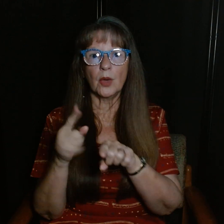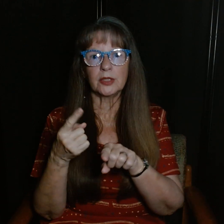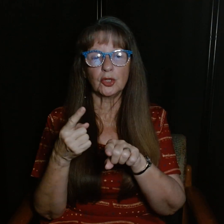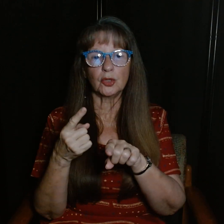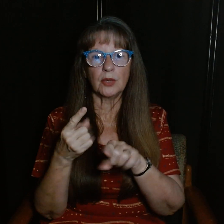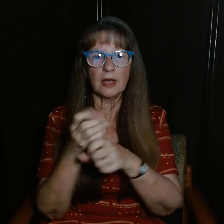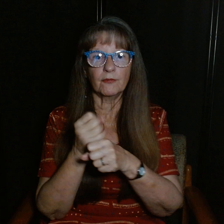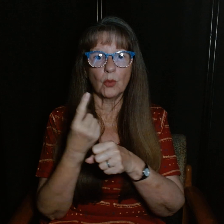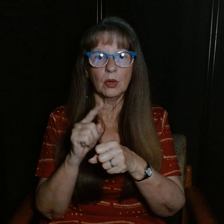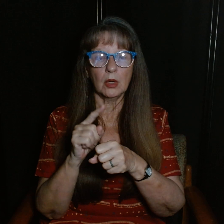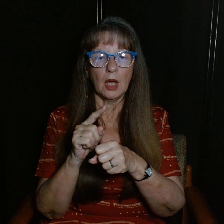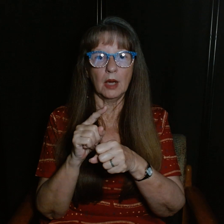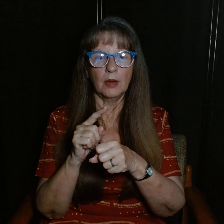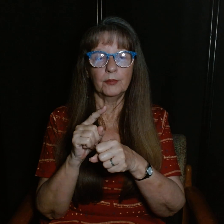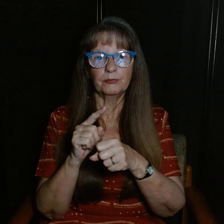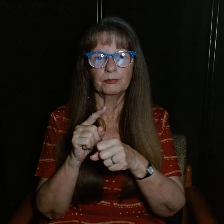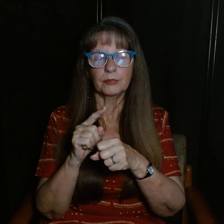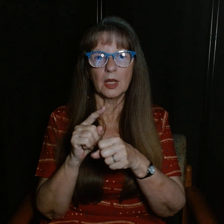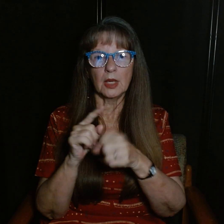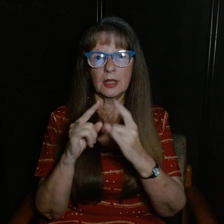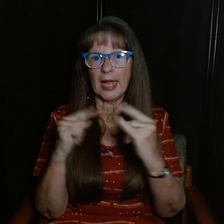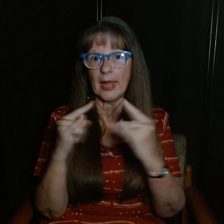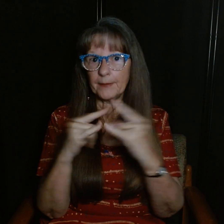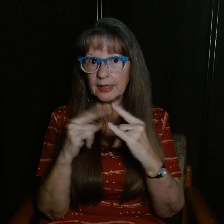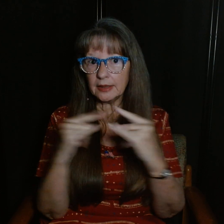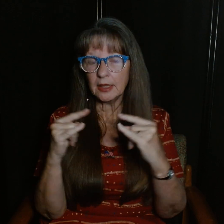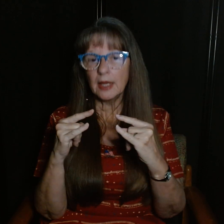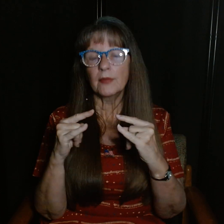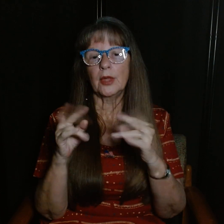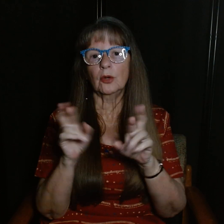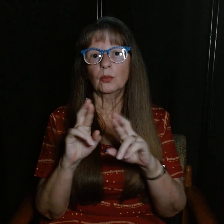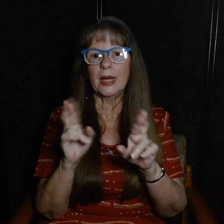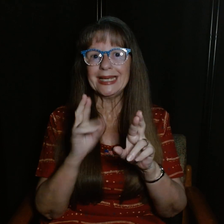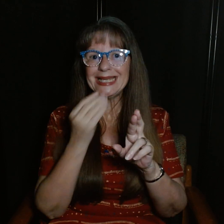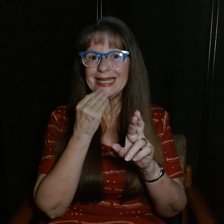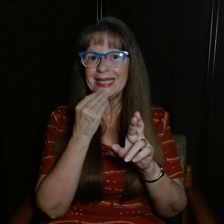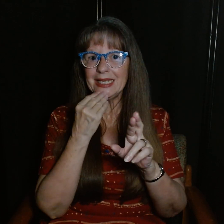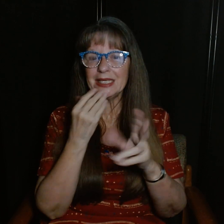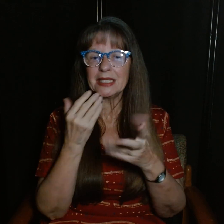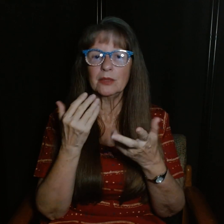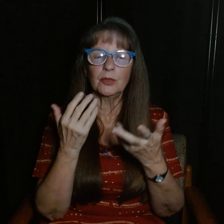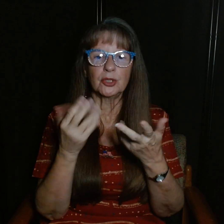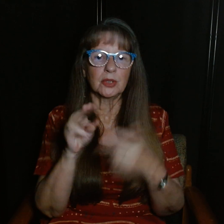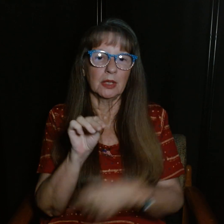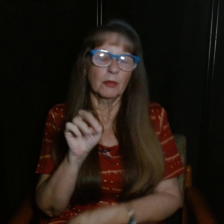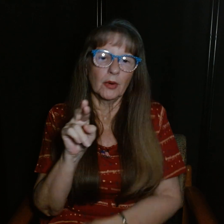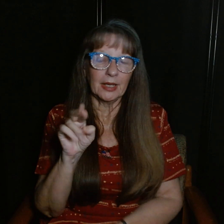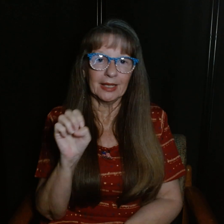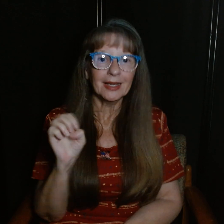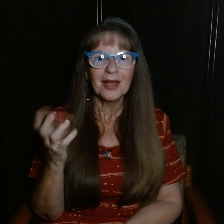that you get for camping that are ready to eat, which is an MRE.